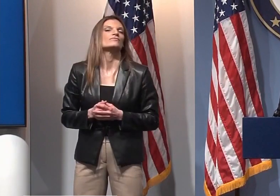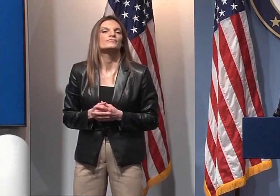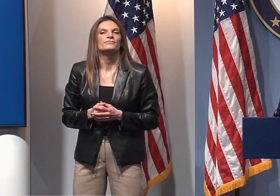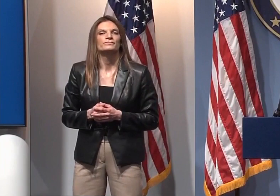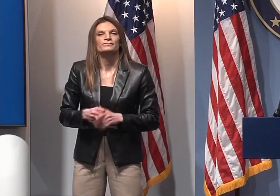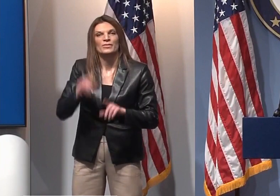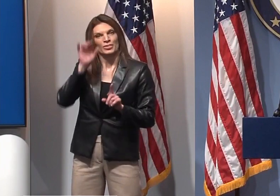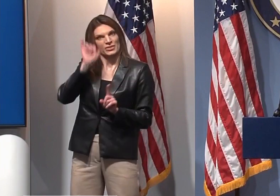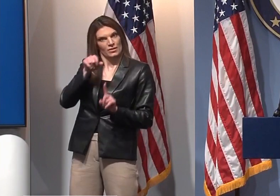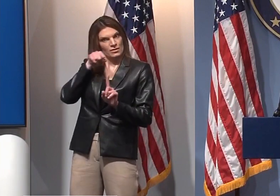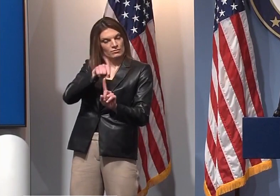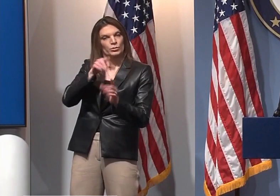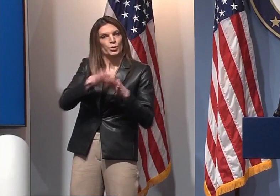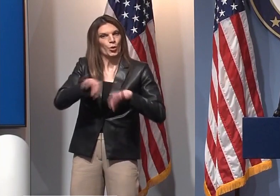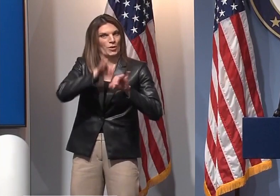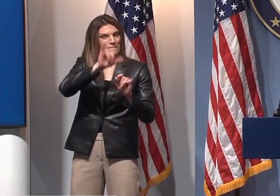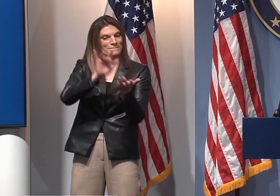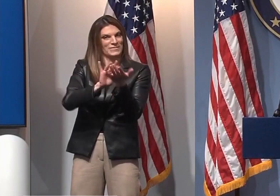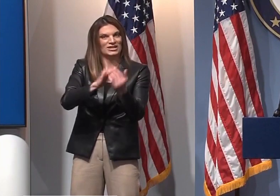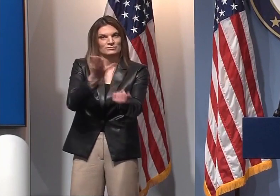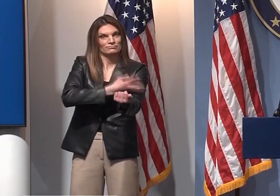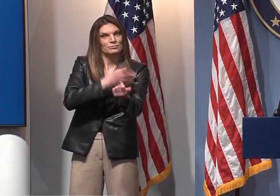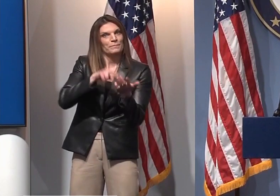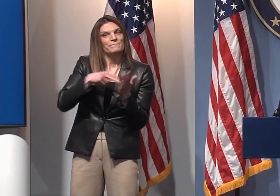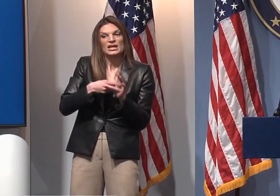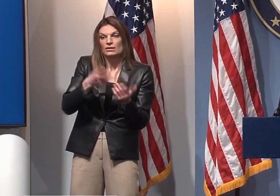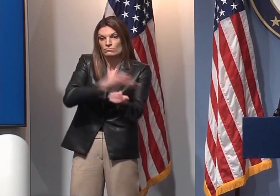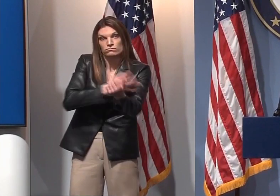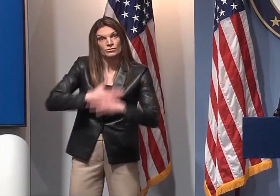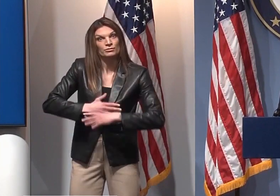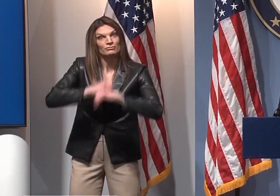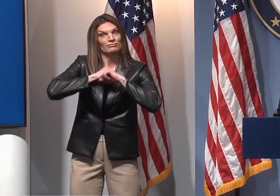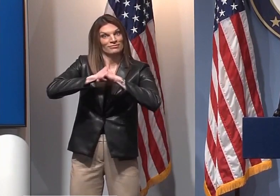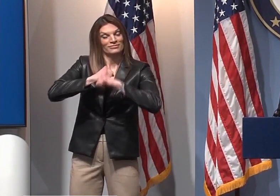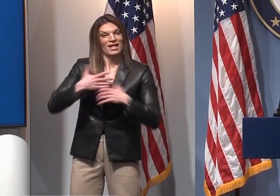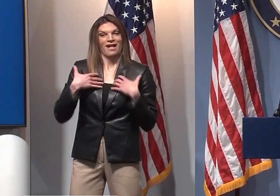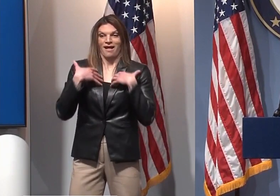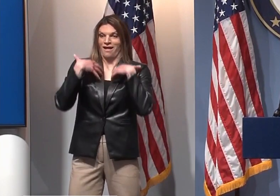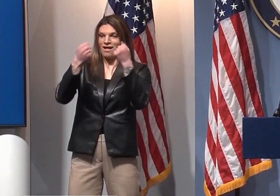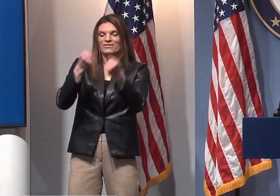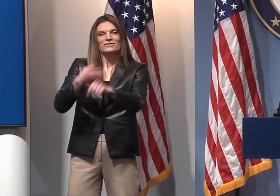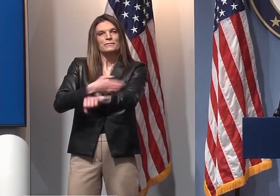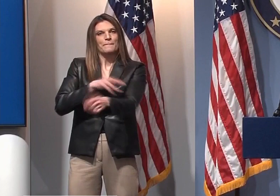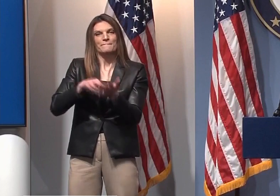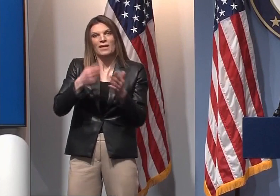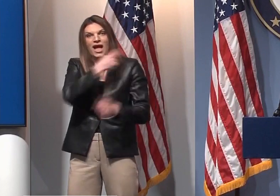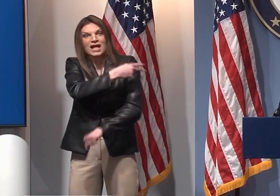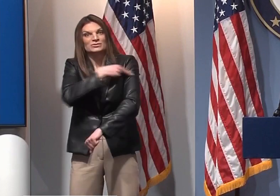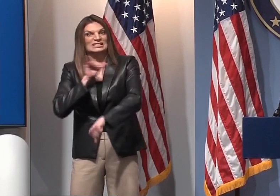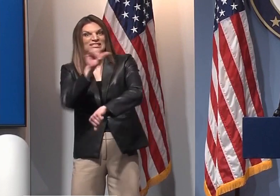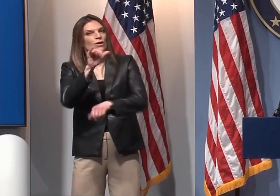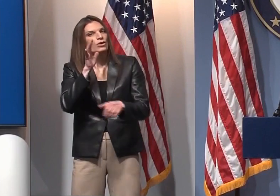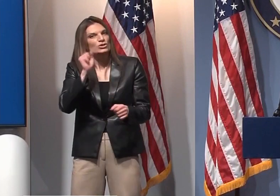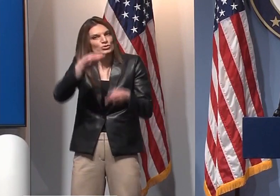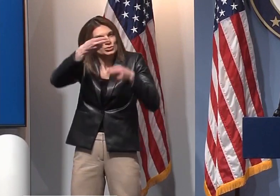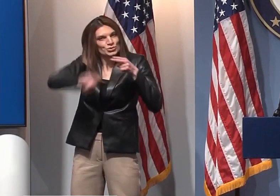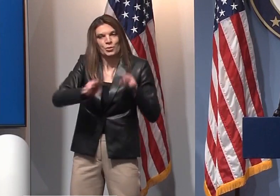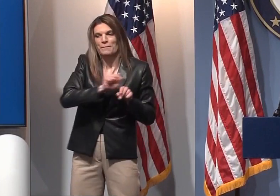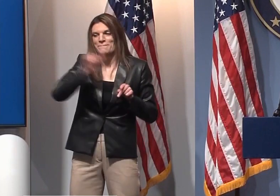out of the hospital. As always, we remain laser focused on keeping people safe, rebuilding our economy, and getting back to